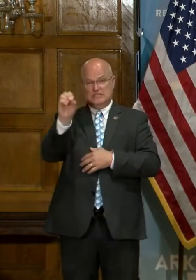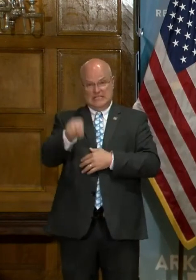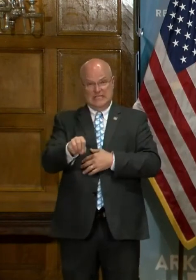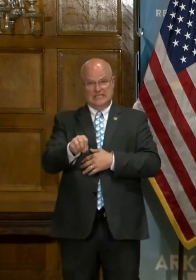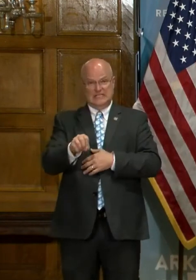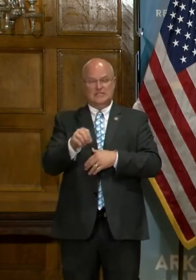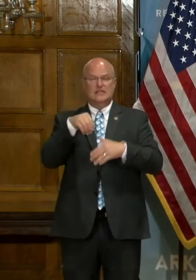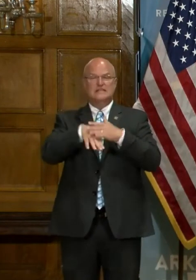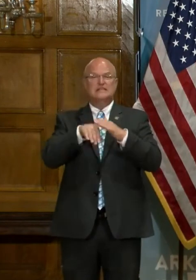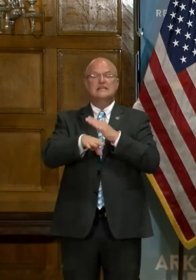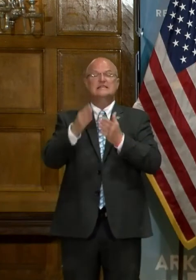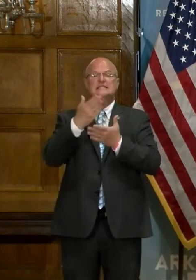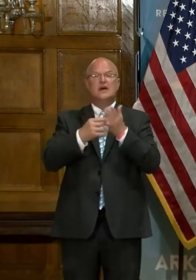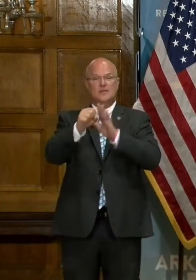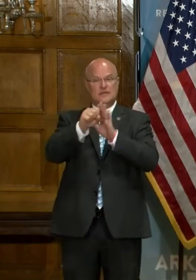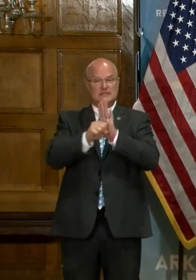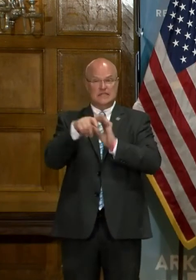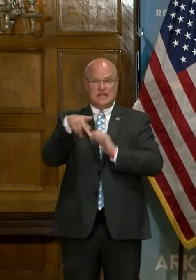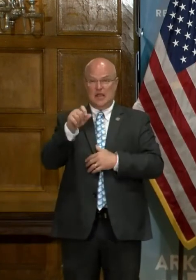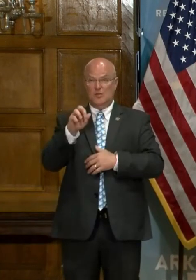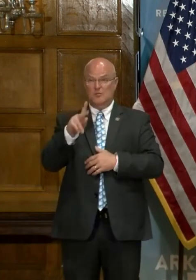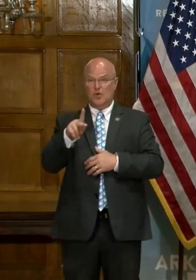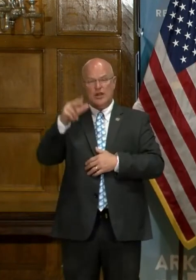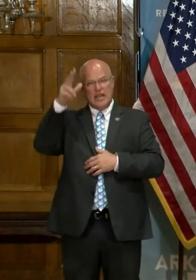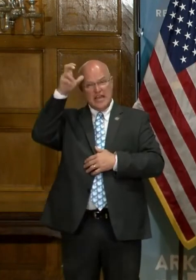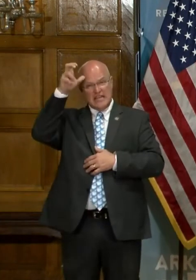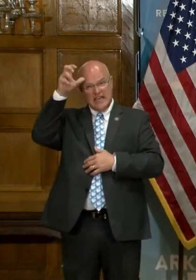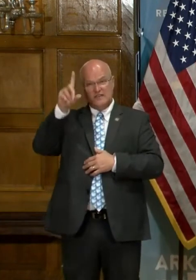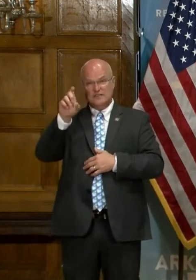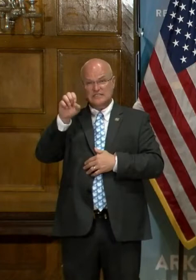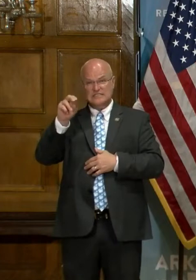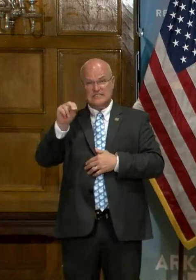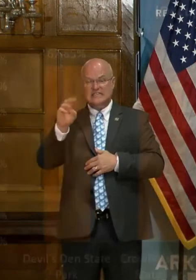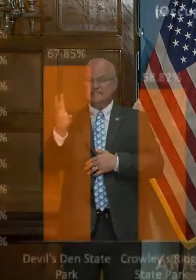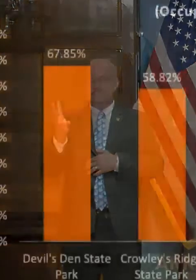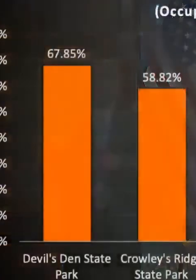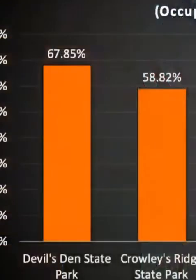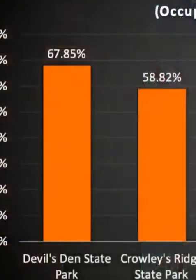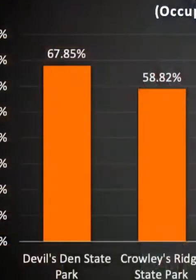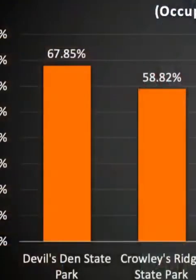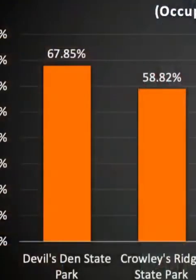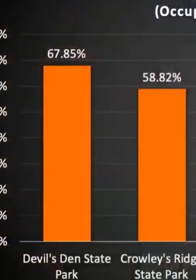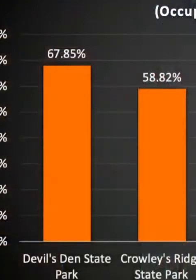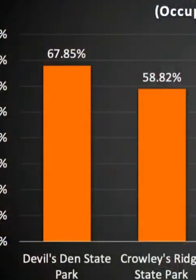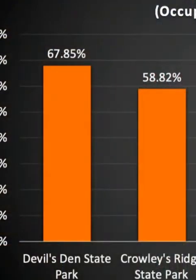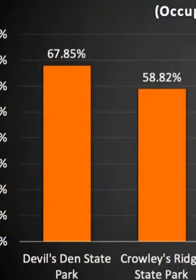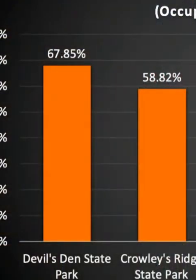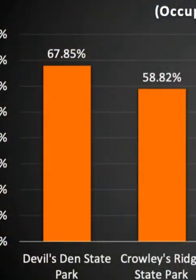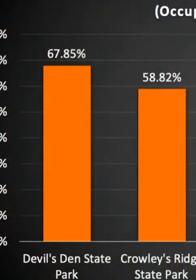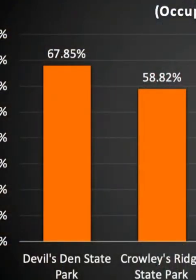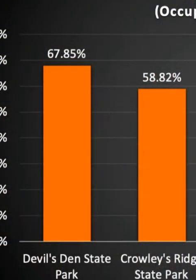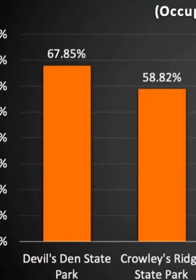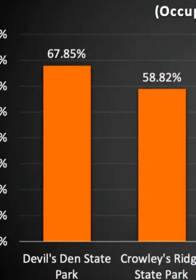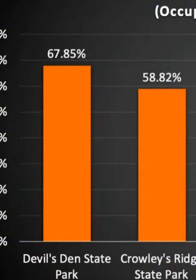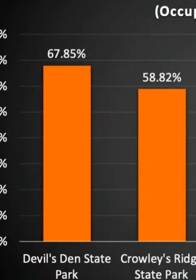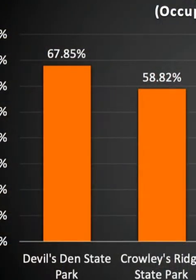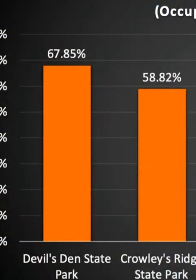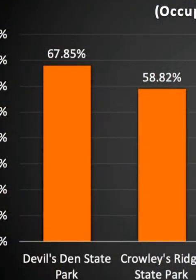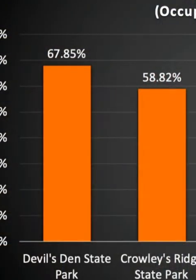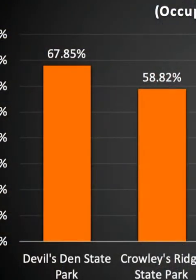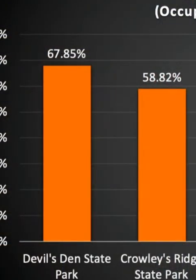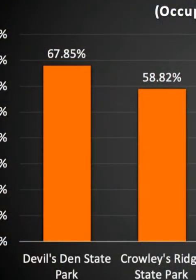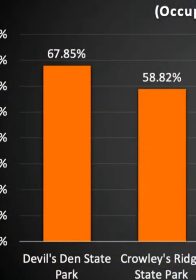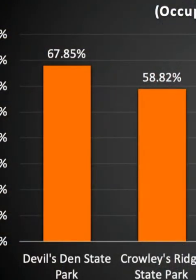percentages on some of our state parks. Devil's Den State Park, 67.85% occupancy.